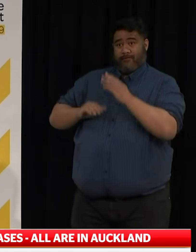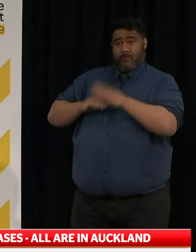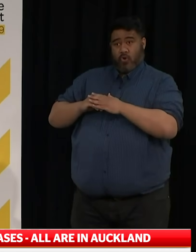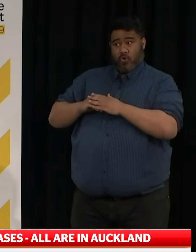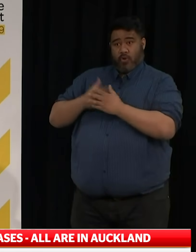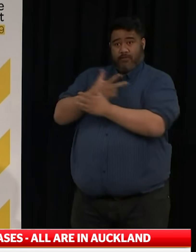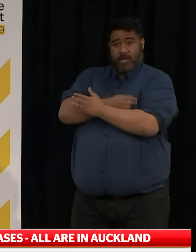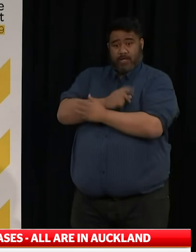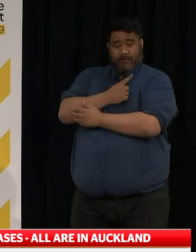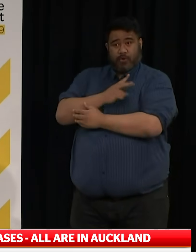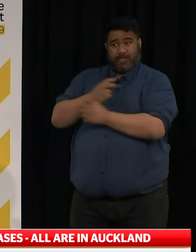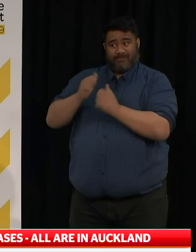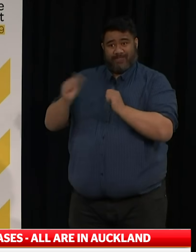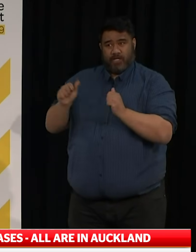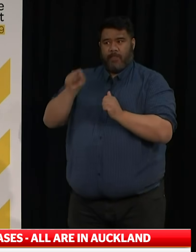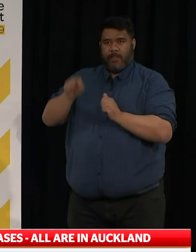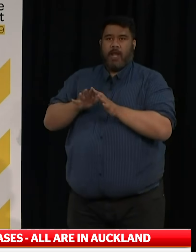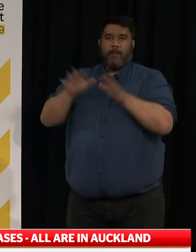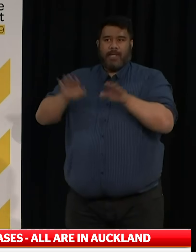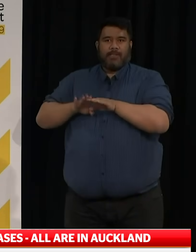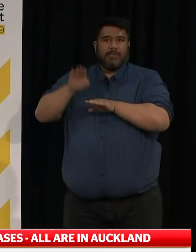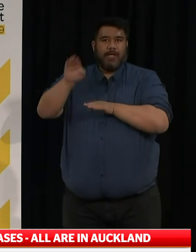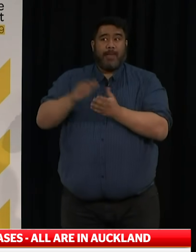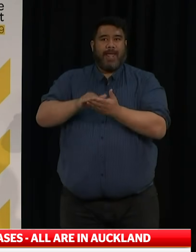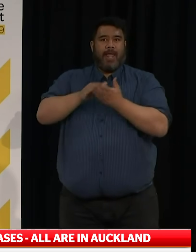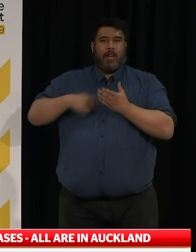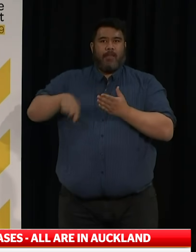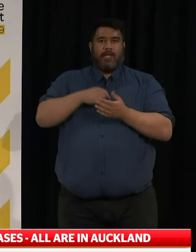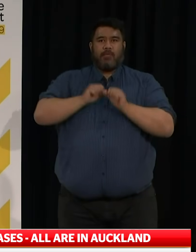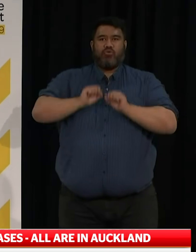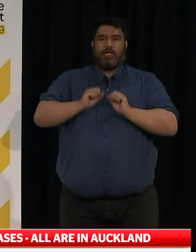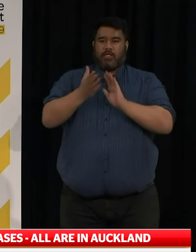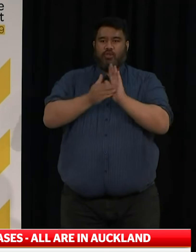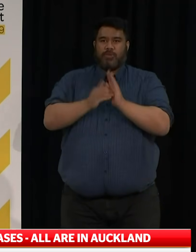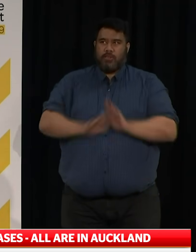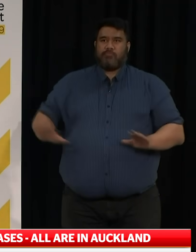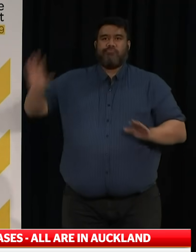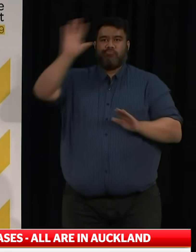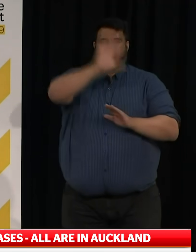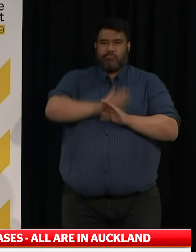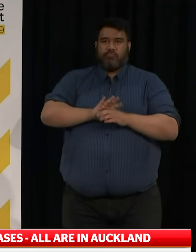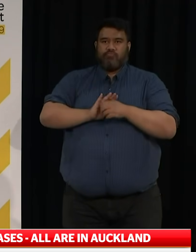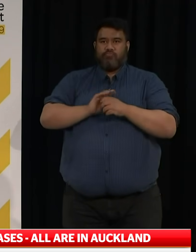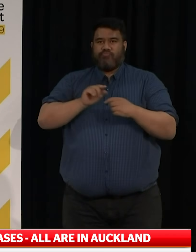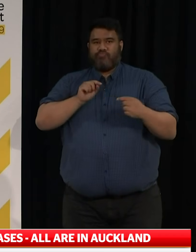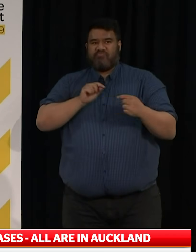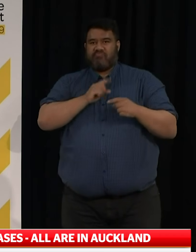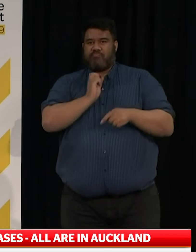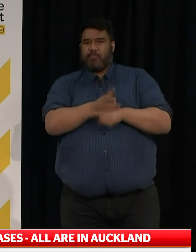vaccinated. It is a significant step towards the ongoing protection of New Zealand against COVID-19. Second